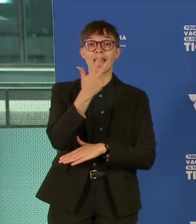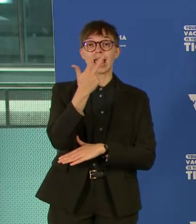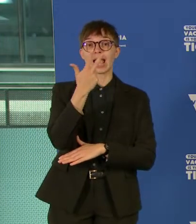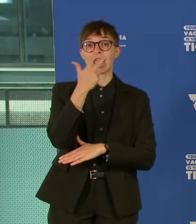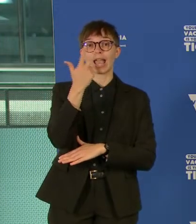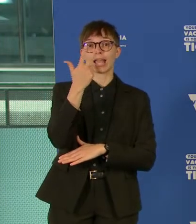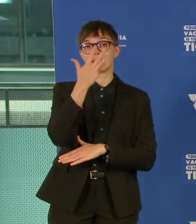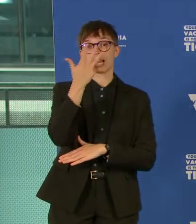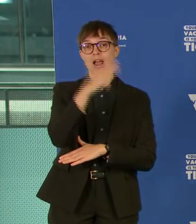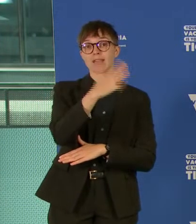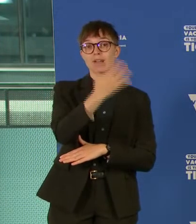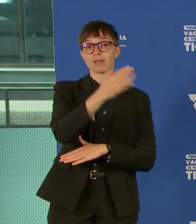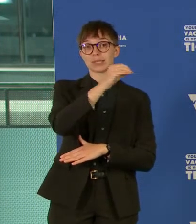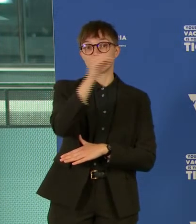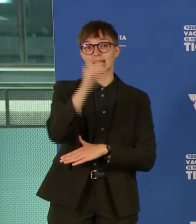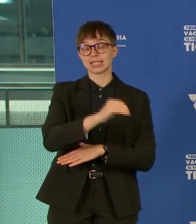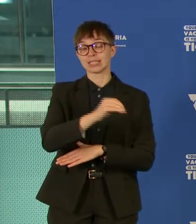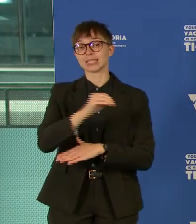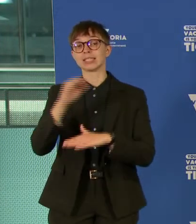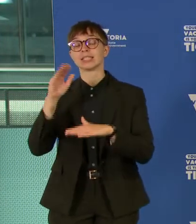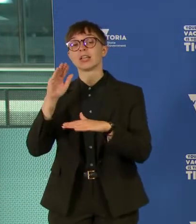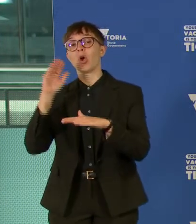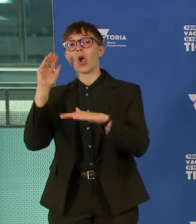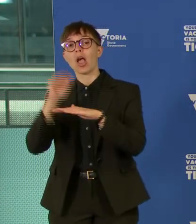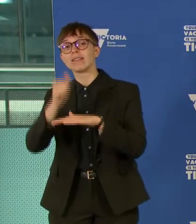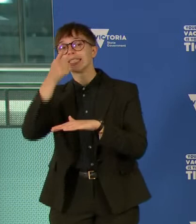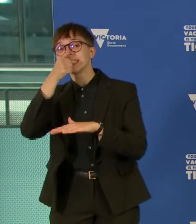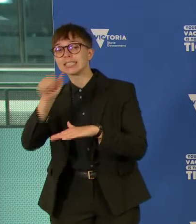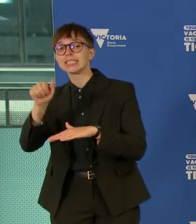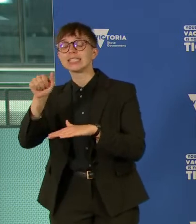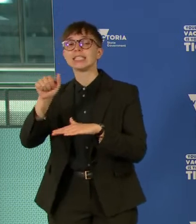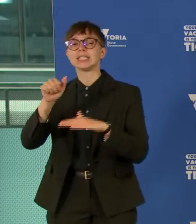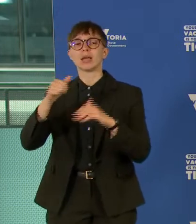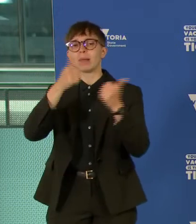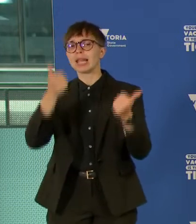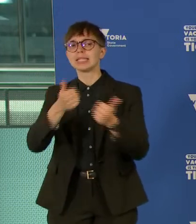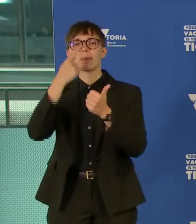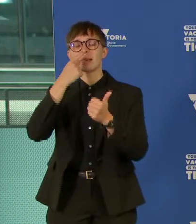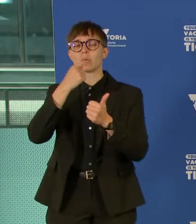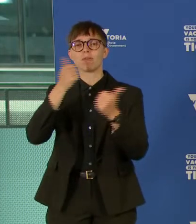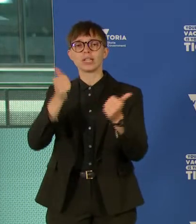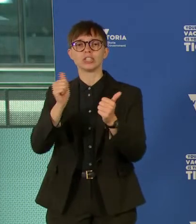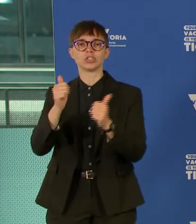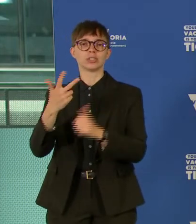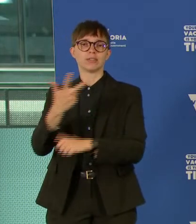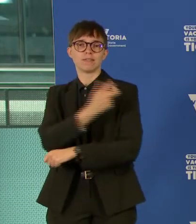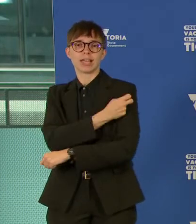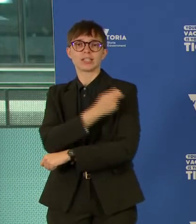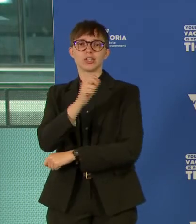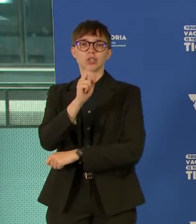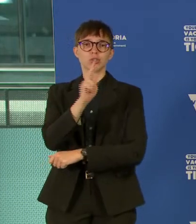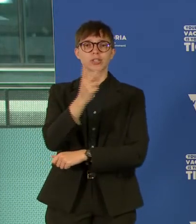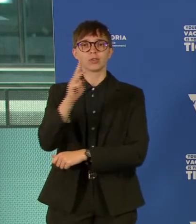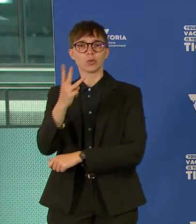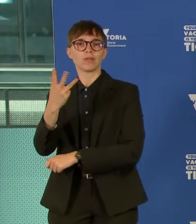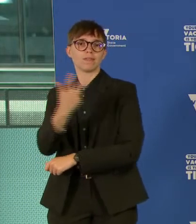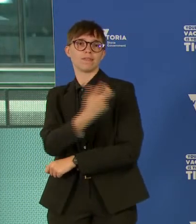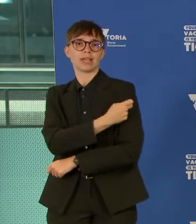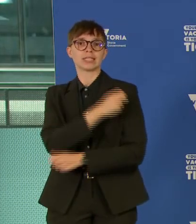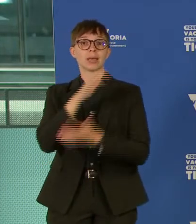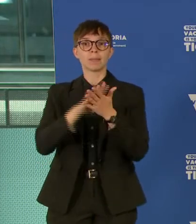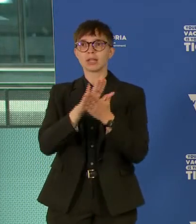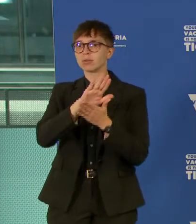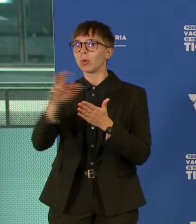65, 82% for those over 60, really terrific figures. And it means we're in the best position to make a